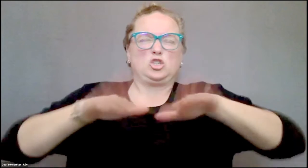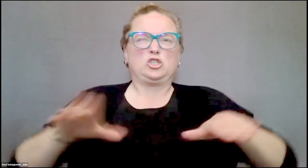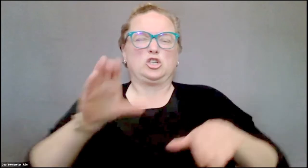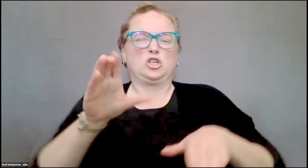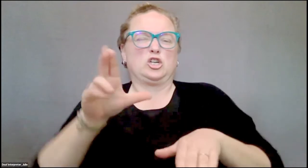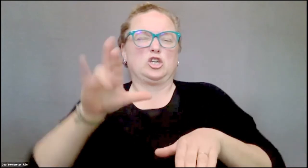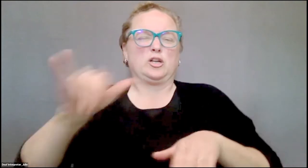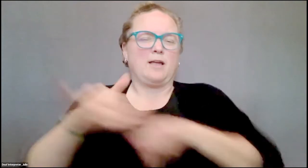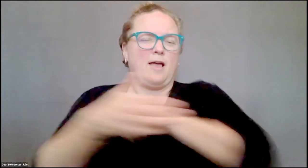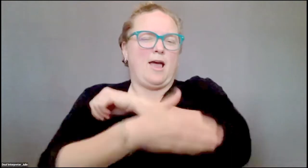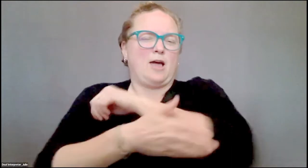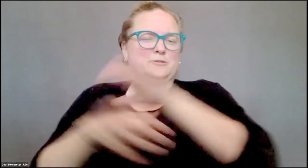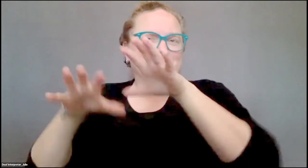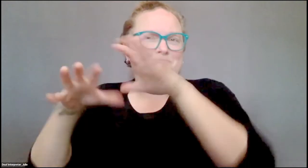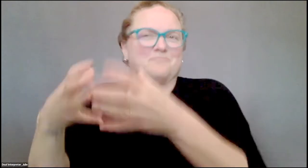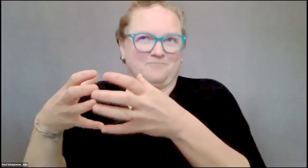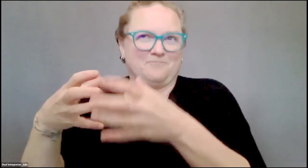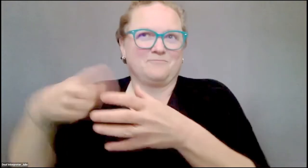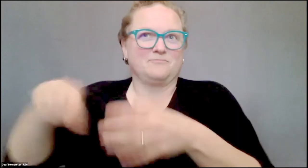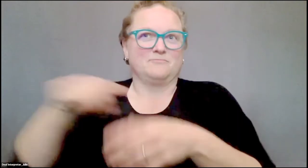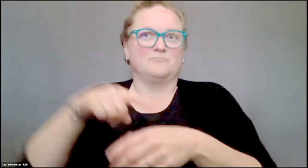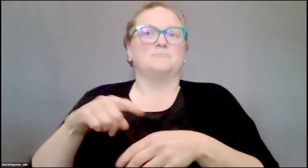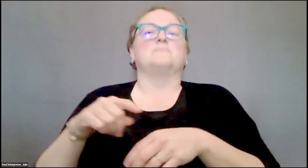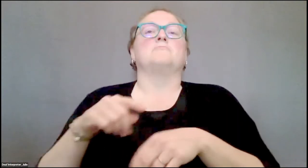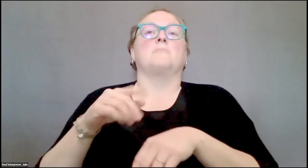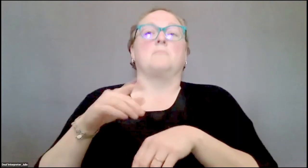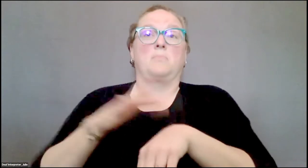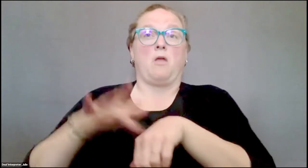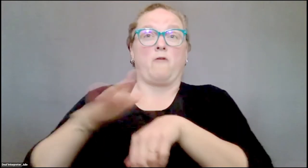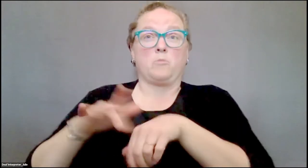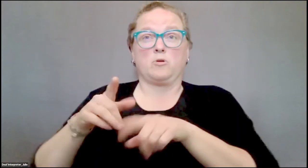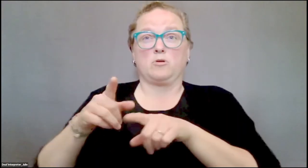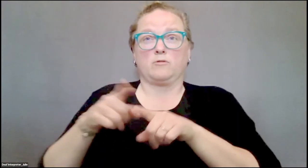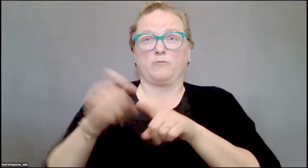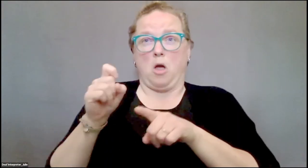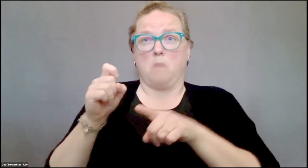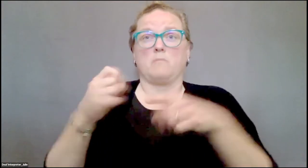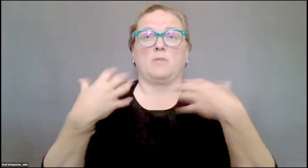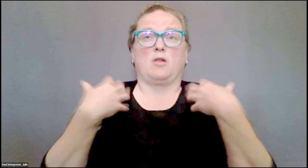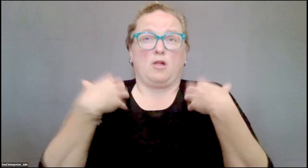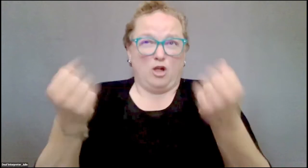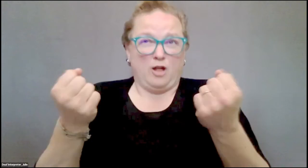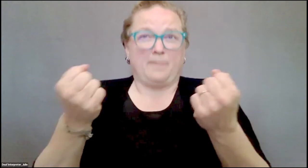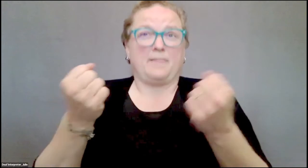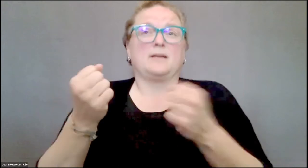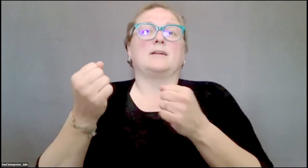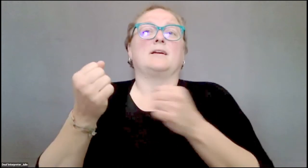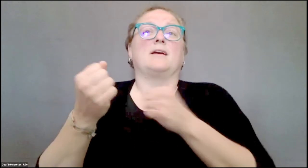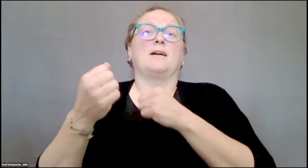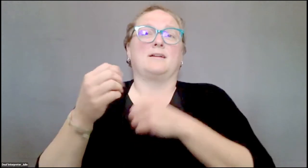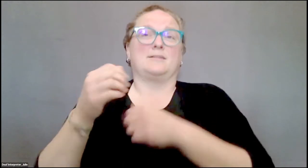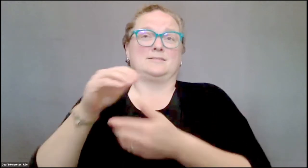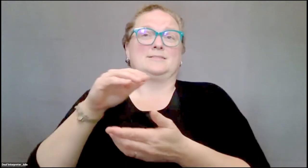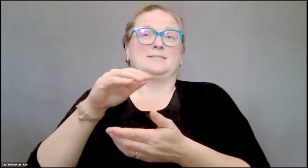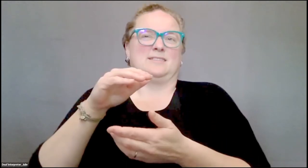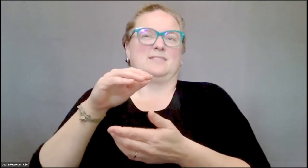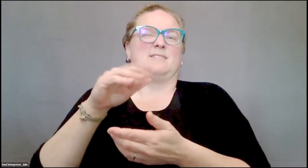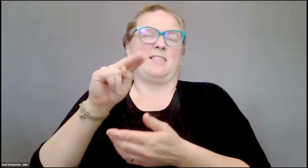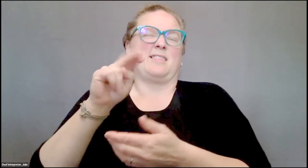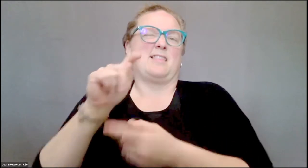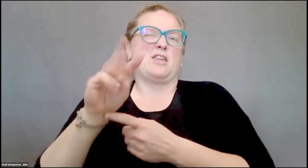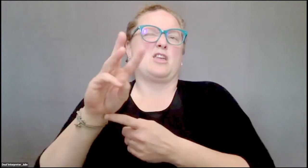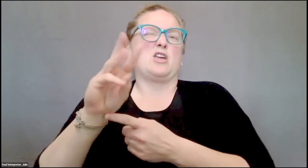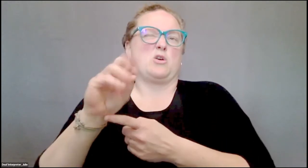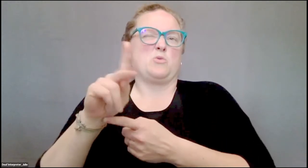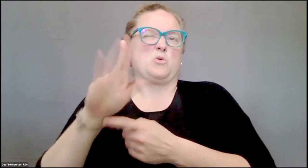Jackie Michael Havens of Curry Health Network will be joining us from the road for our Q&A session later this evening, if she's